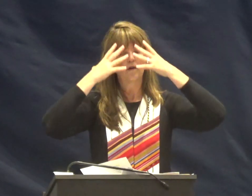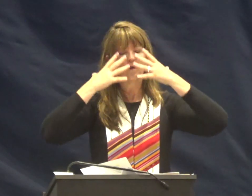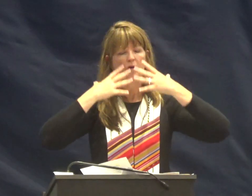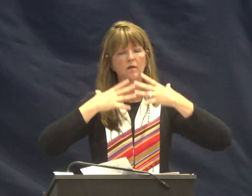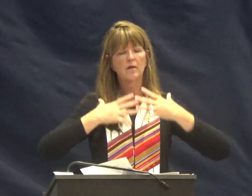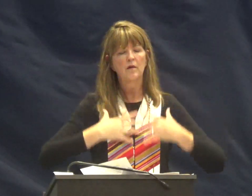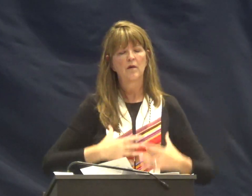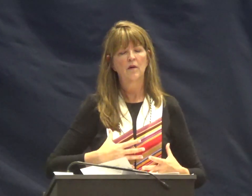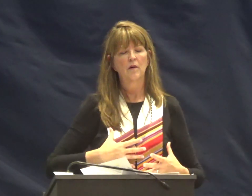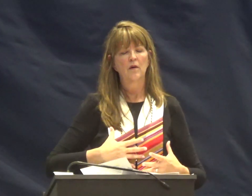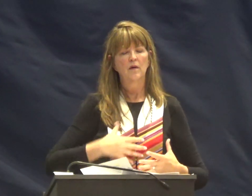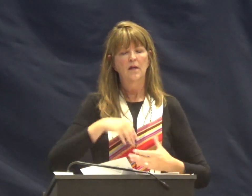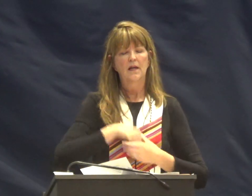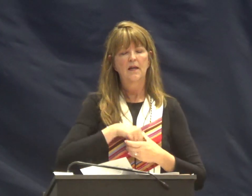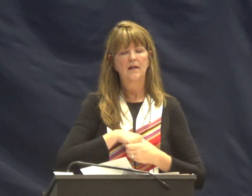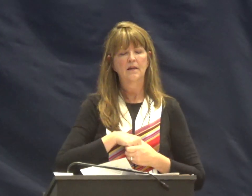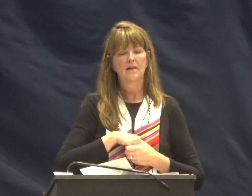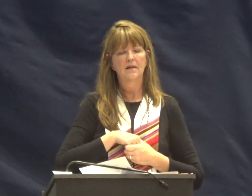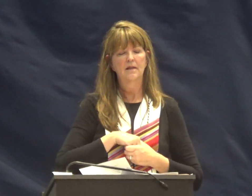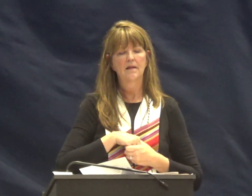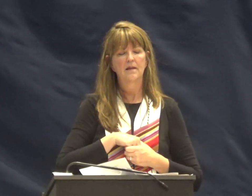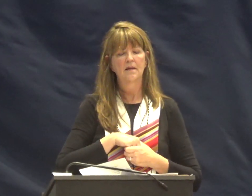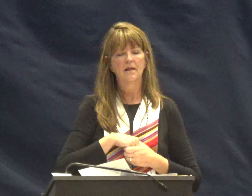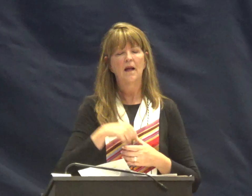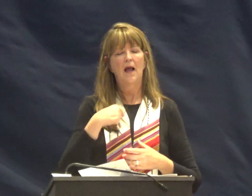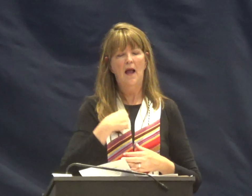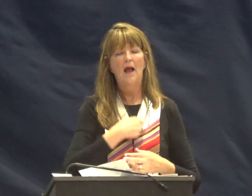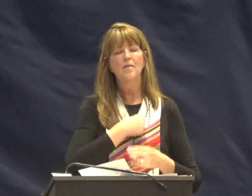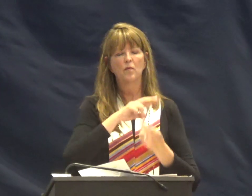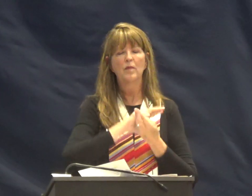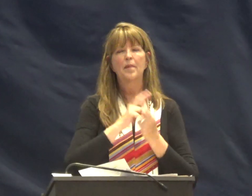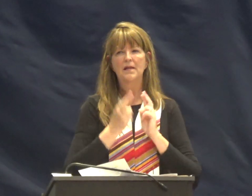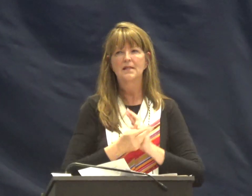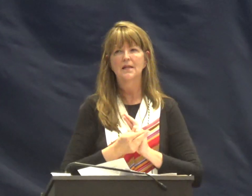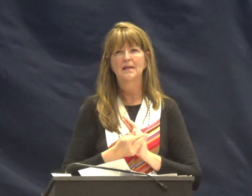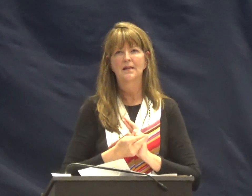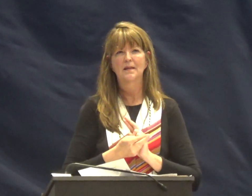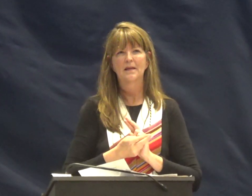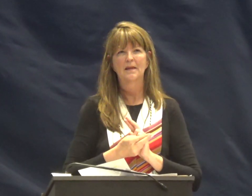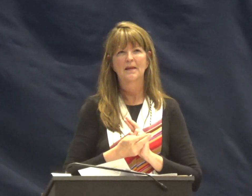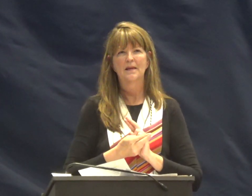communion together as children of God. God, clothe us inwardly.